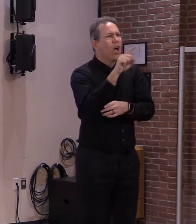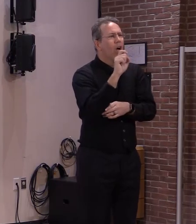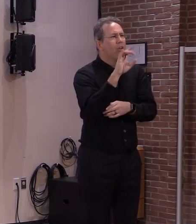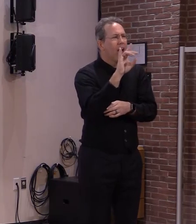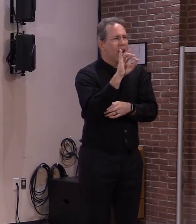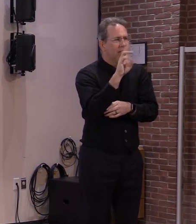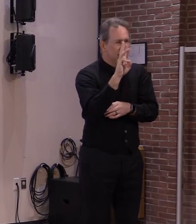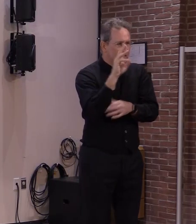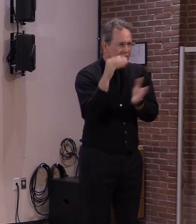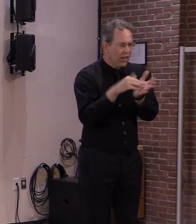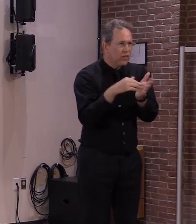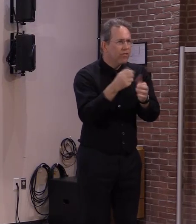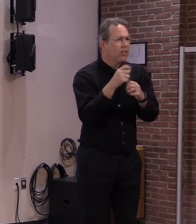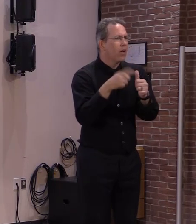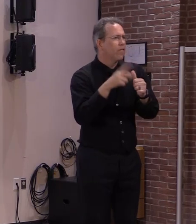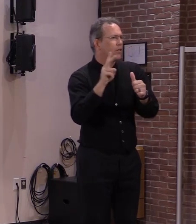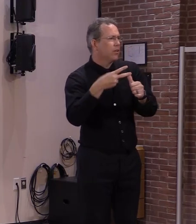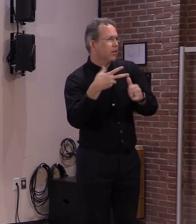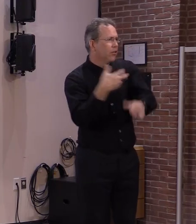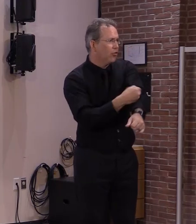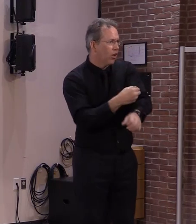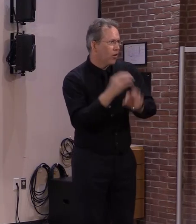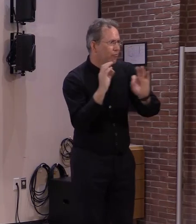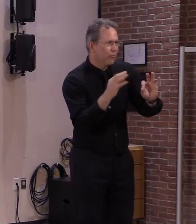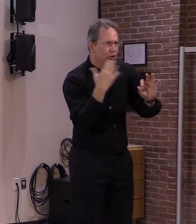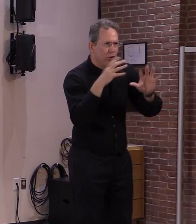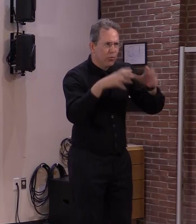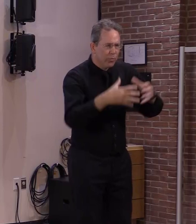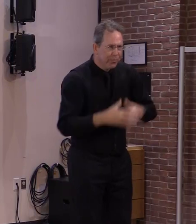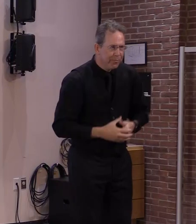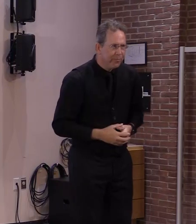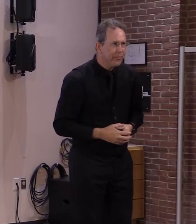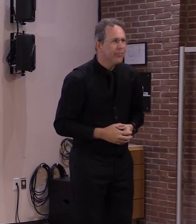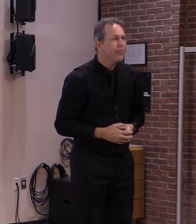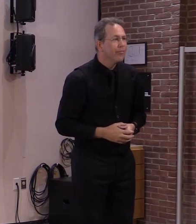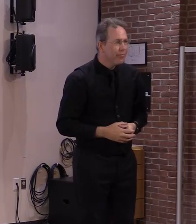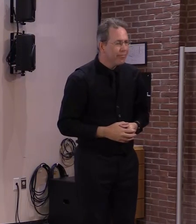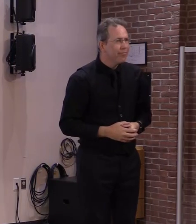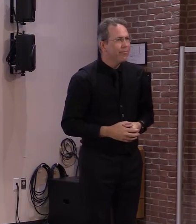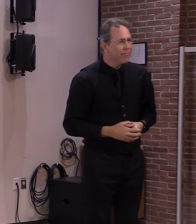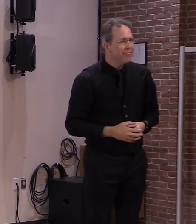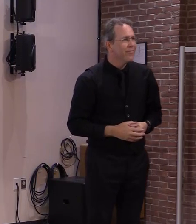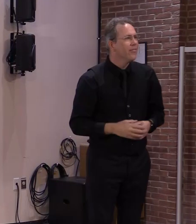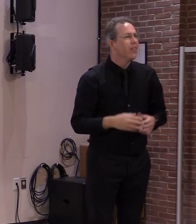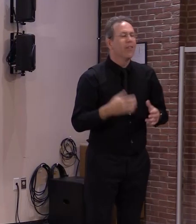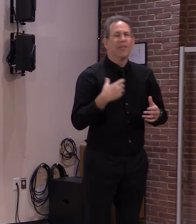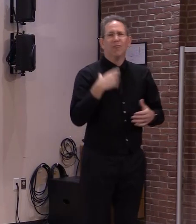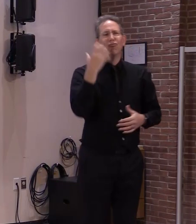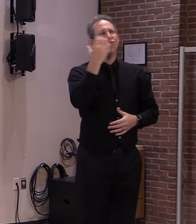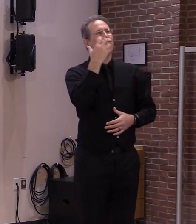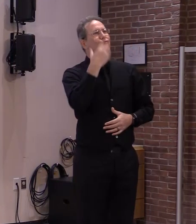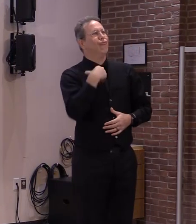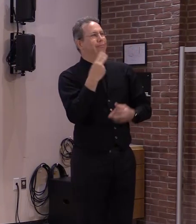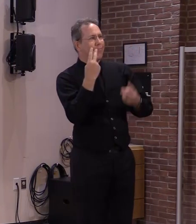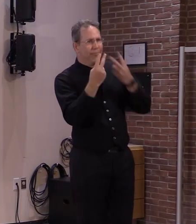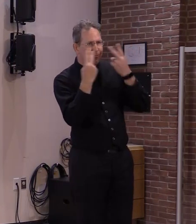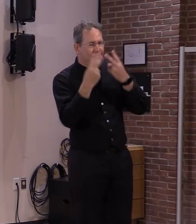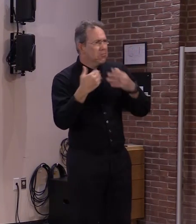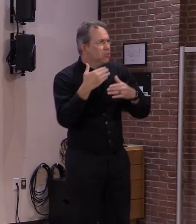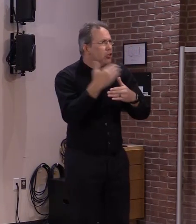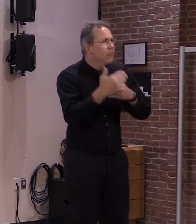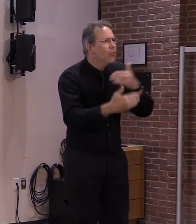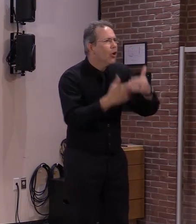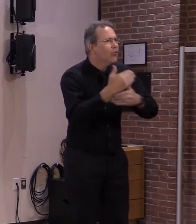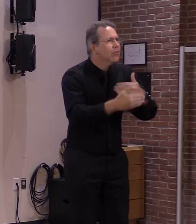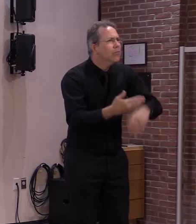201,378 have received their first and last dose. We have made remarkable progress here in Vermont. Vermonters are